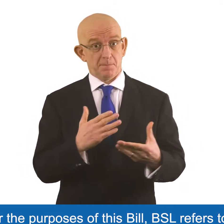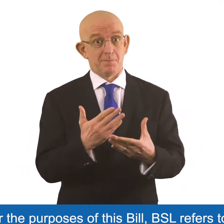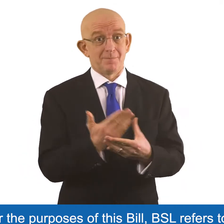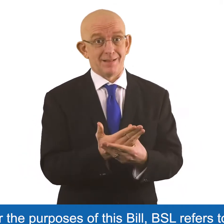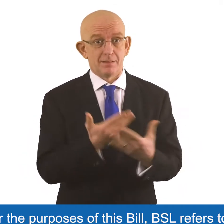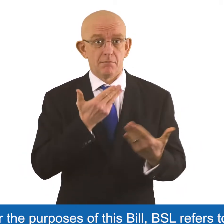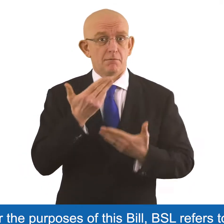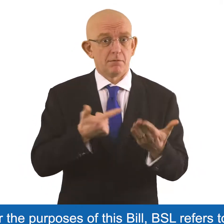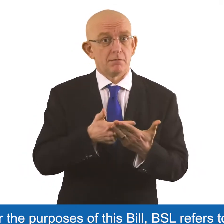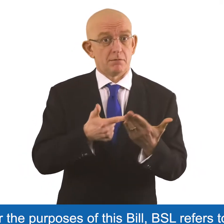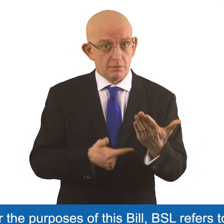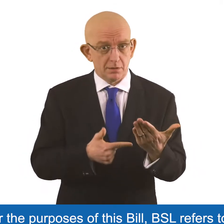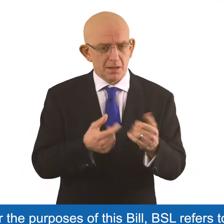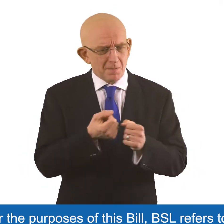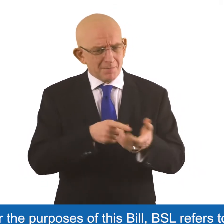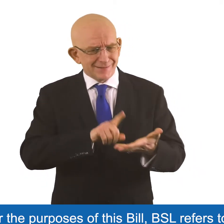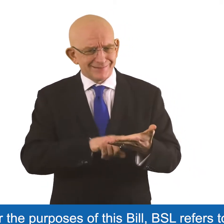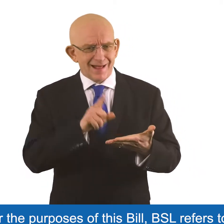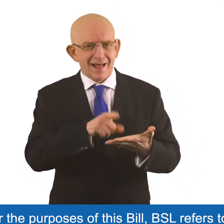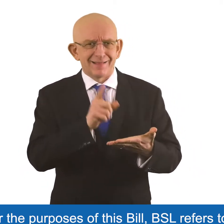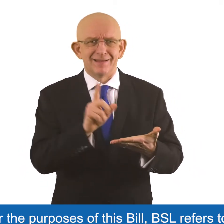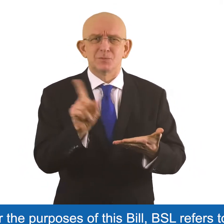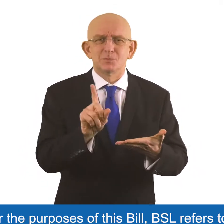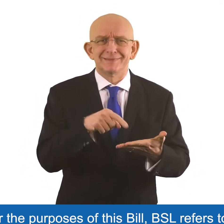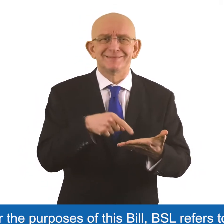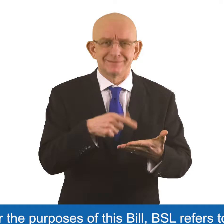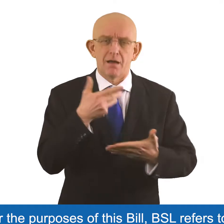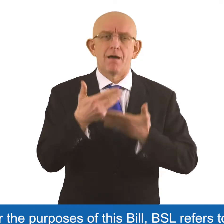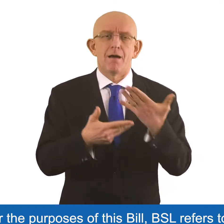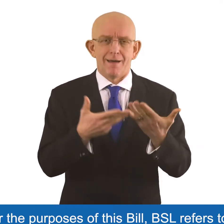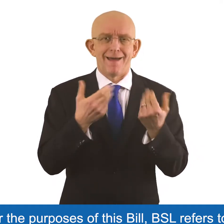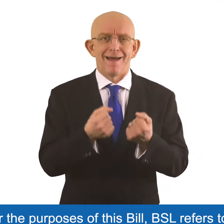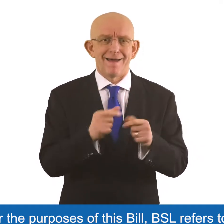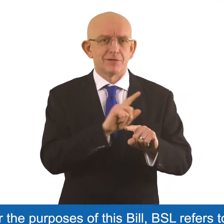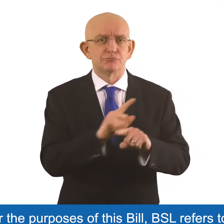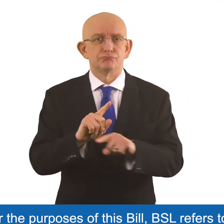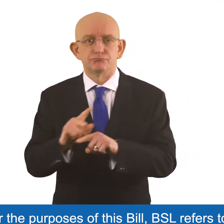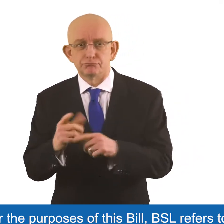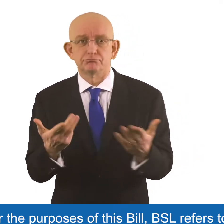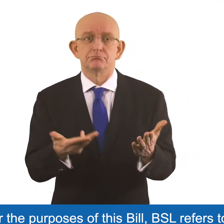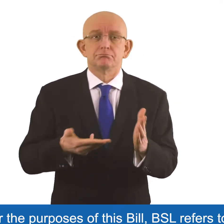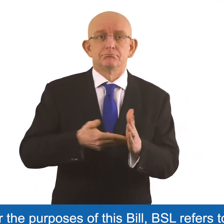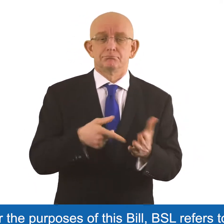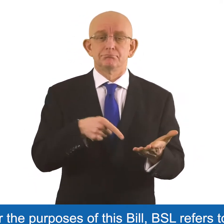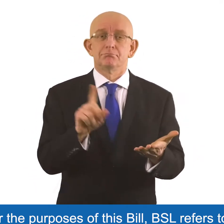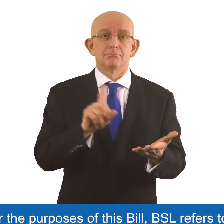3. For the purposes of this bill, BSL refers to both the visual form of British Sign Language used by deaf